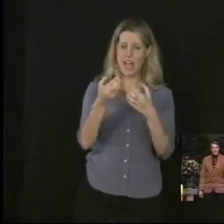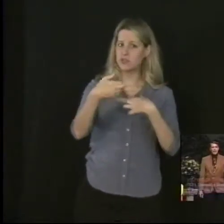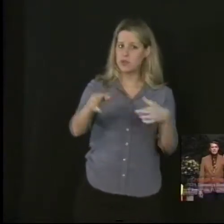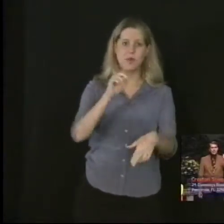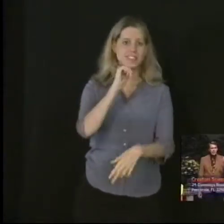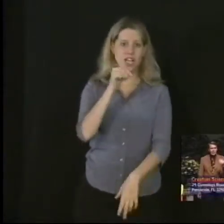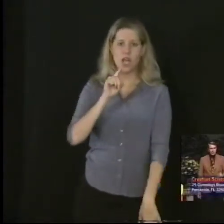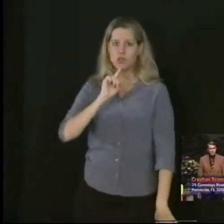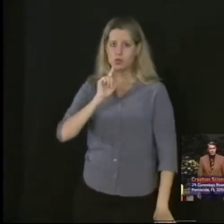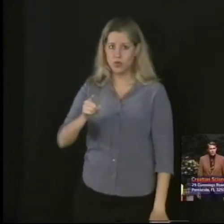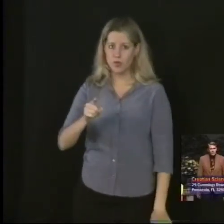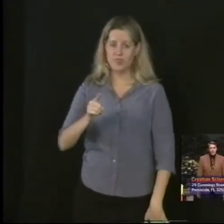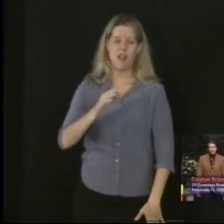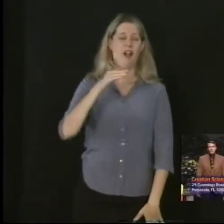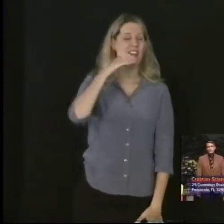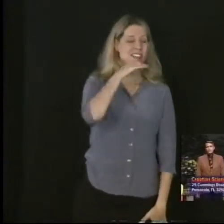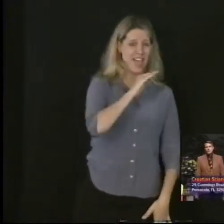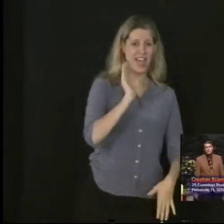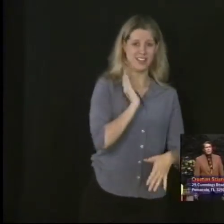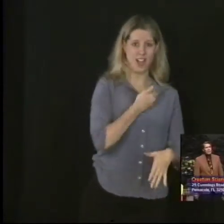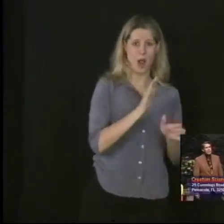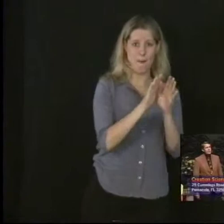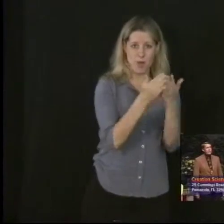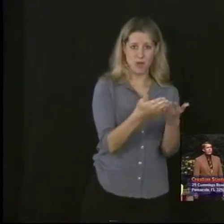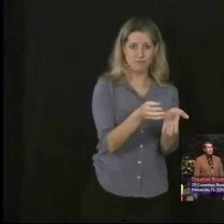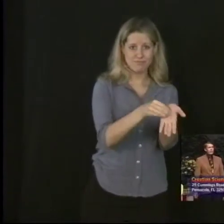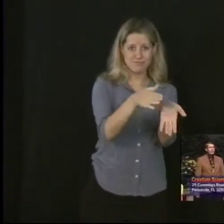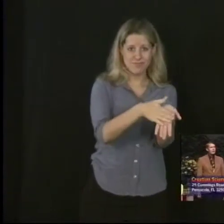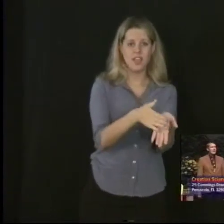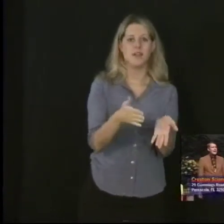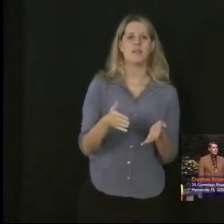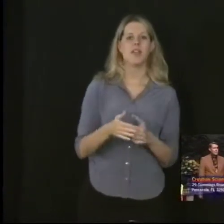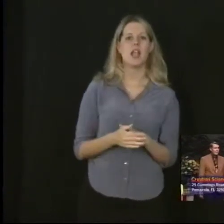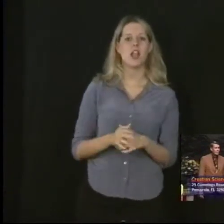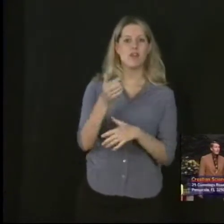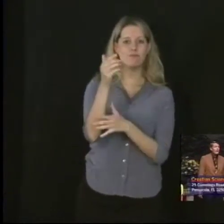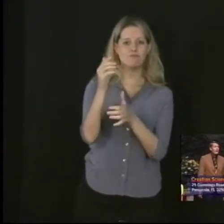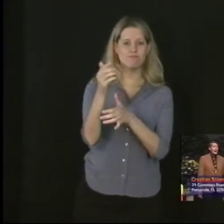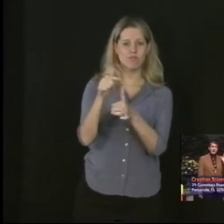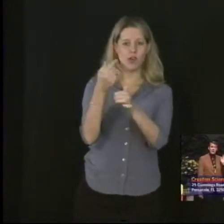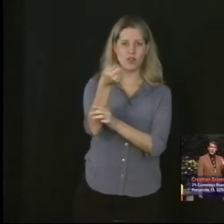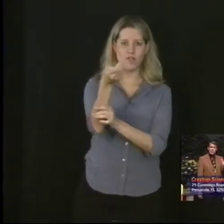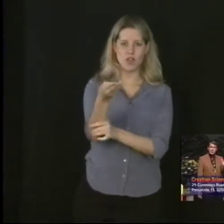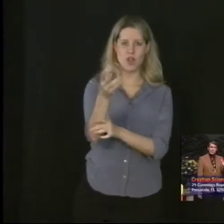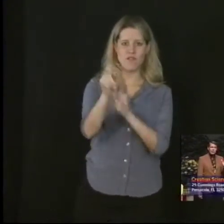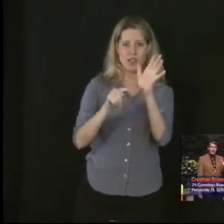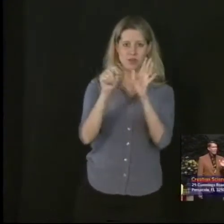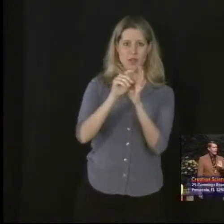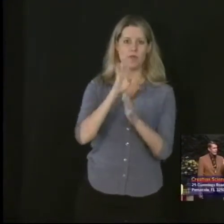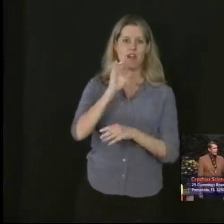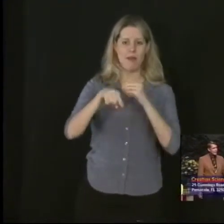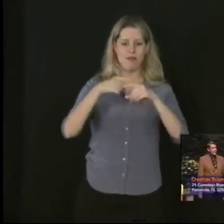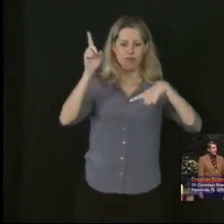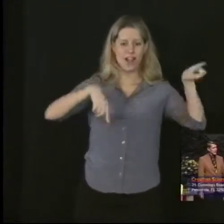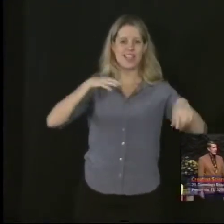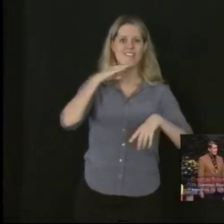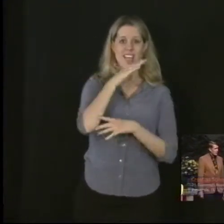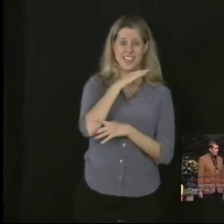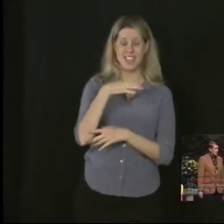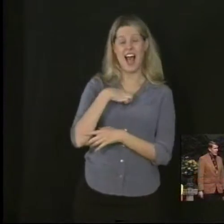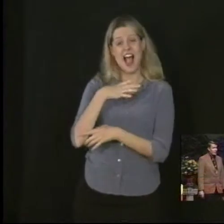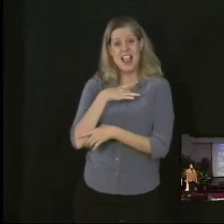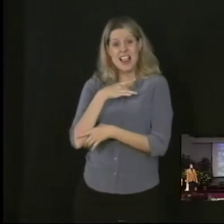some lies in our textbooks. In our first few seminar tapes, we talk about a variety of lies in the books. Now, I like science. I'm not against science. I collect